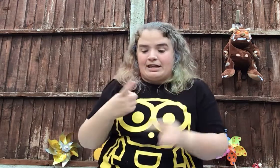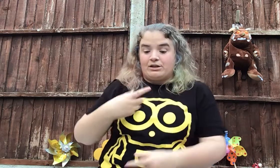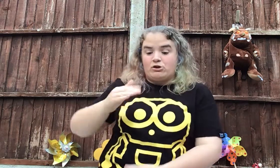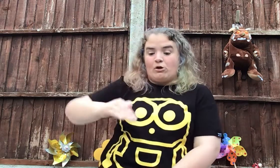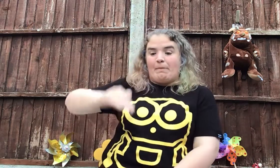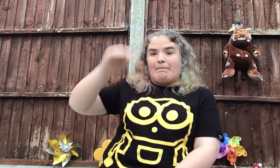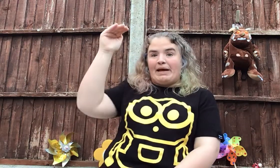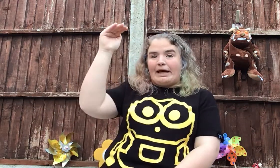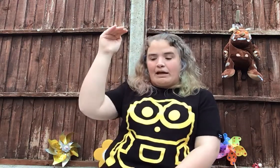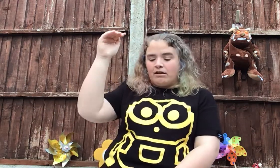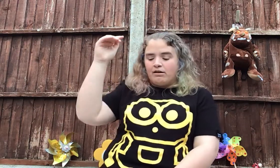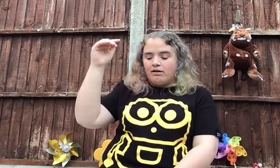so big.